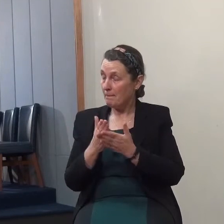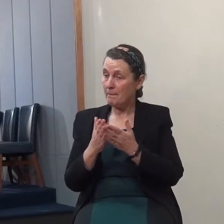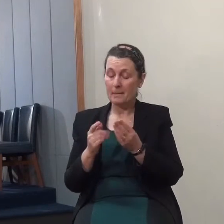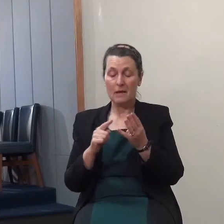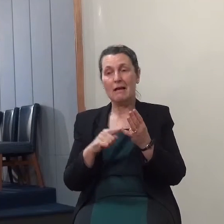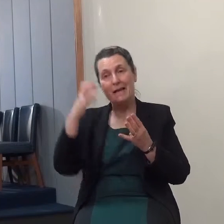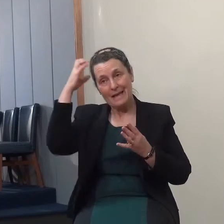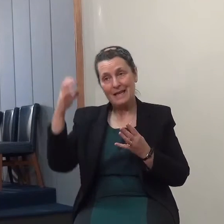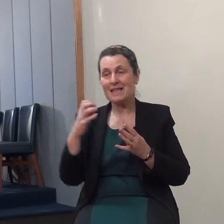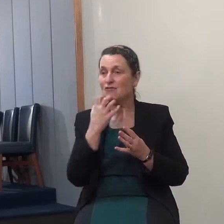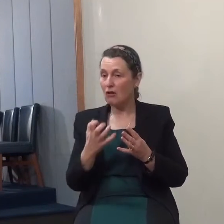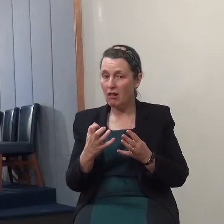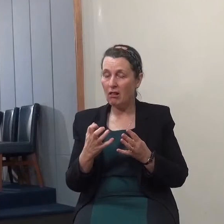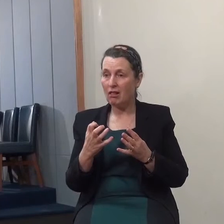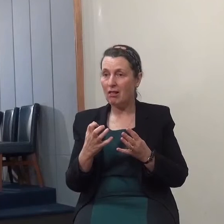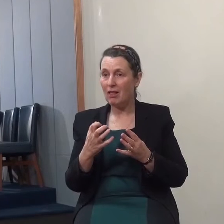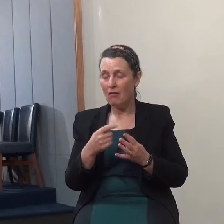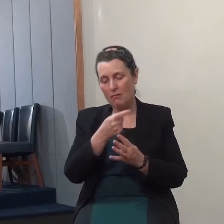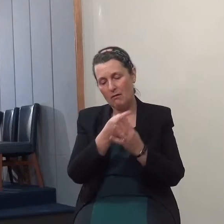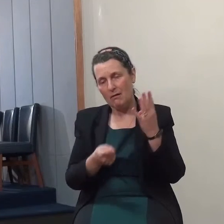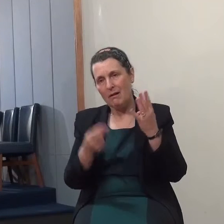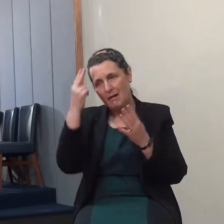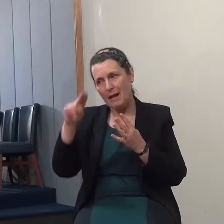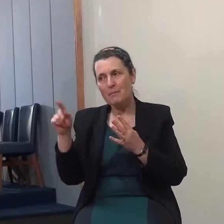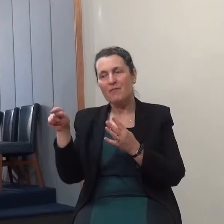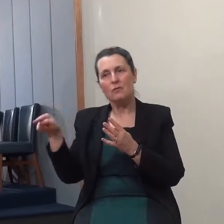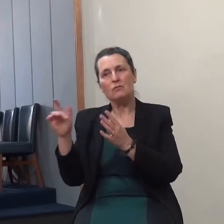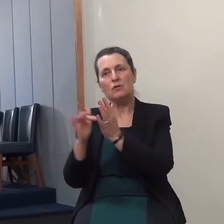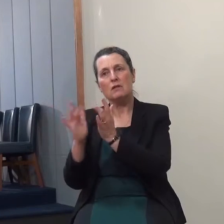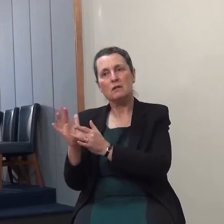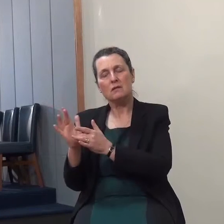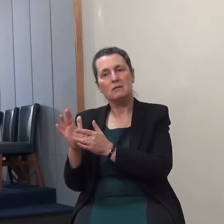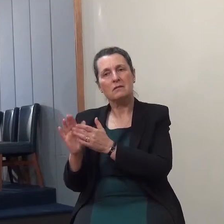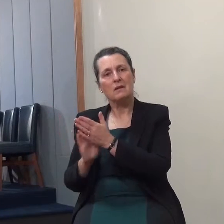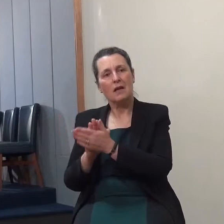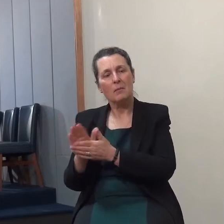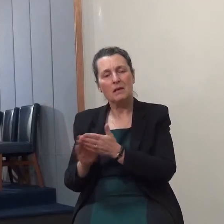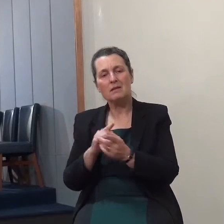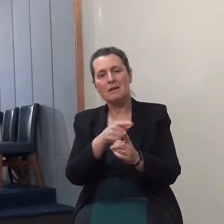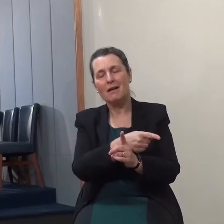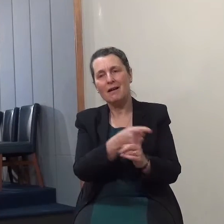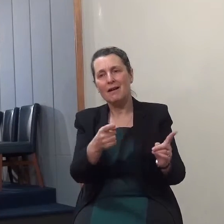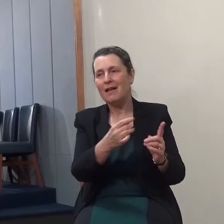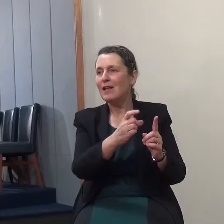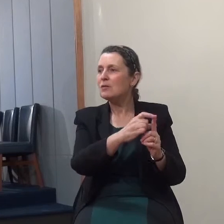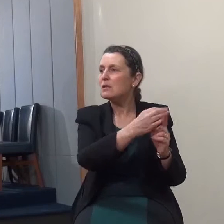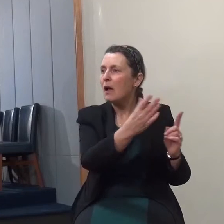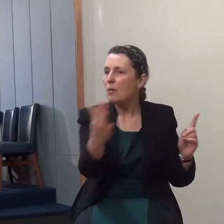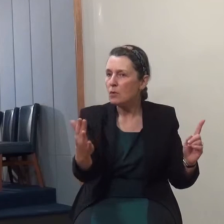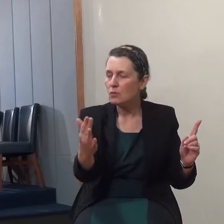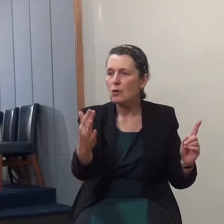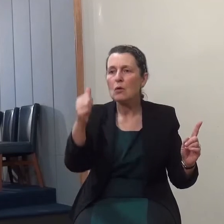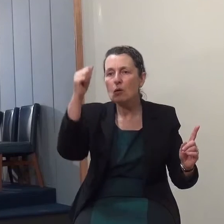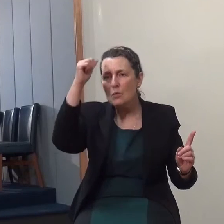Israel, all these different things, it gives you an insight into how much that little band of disciples really